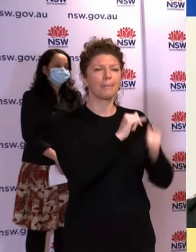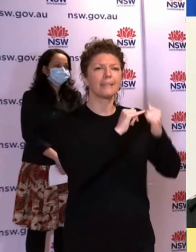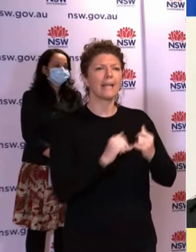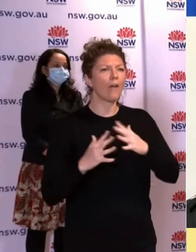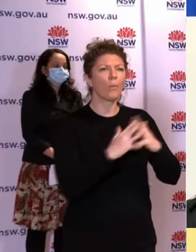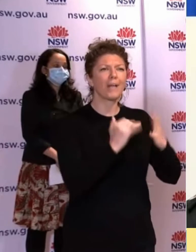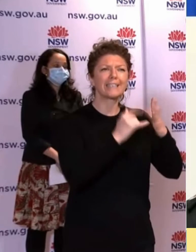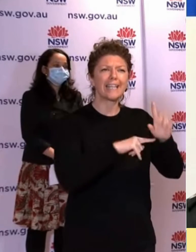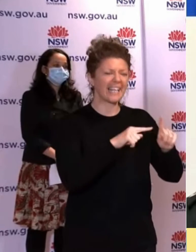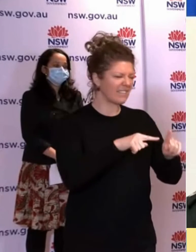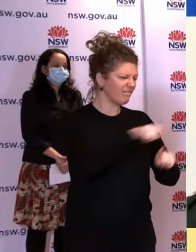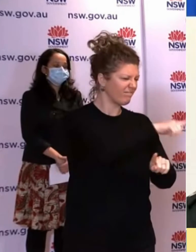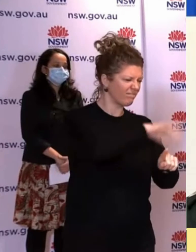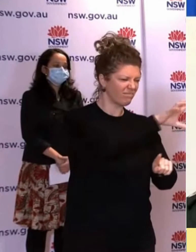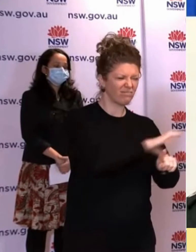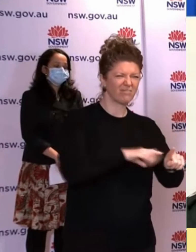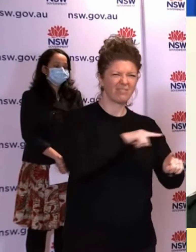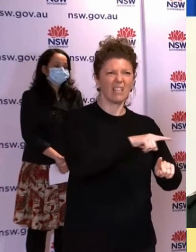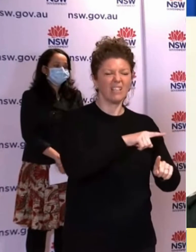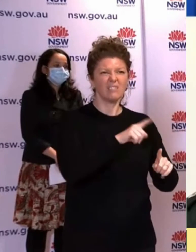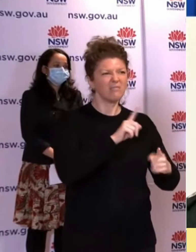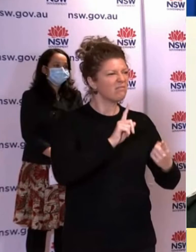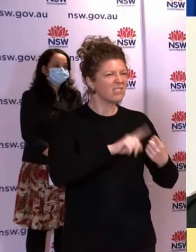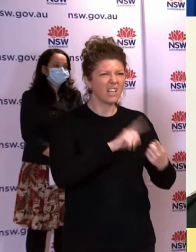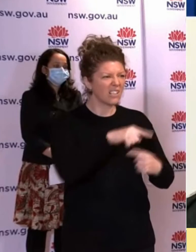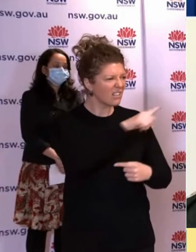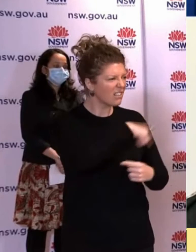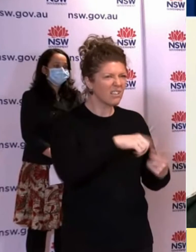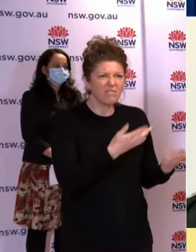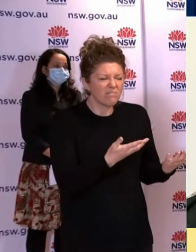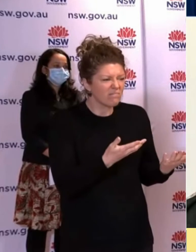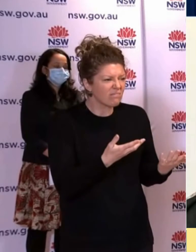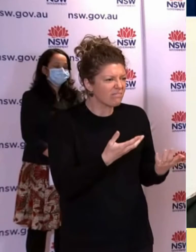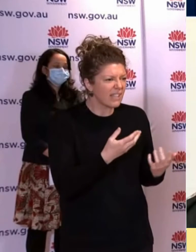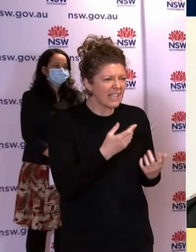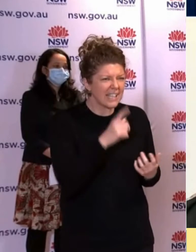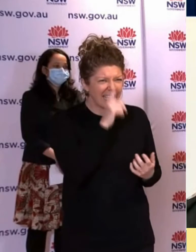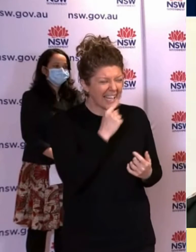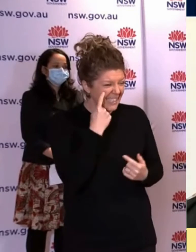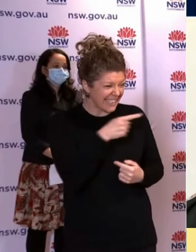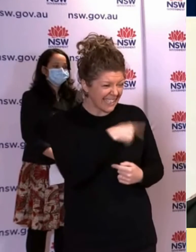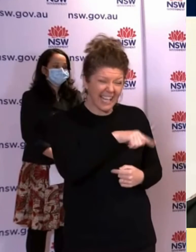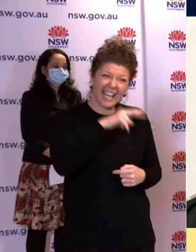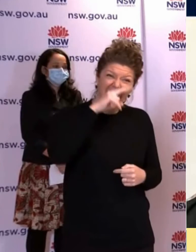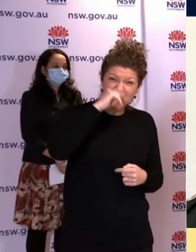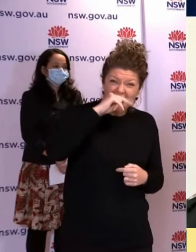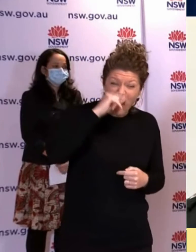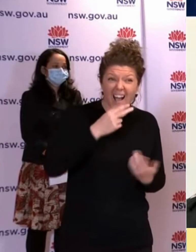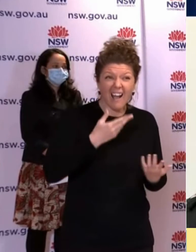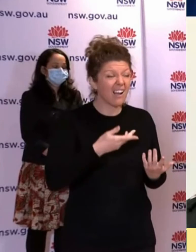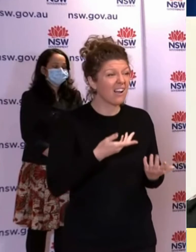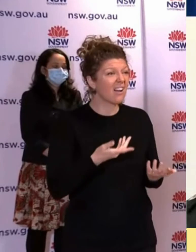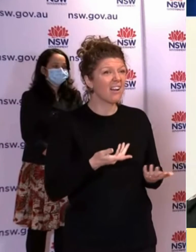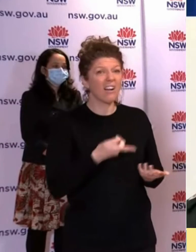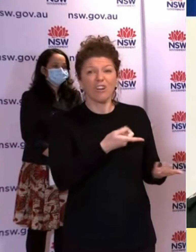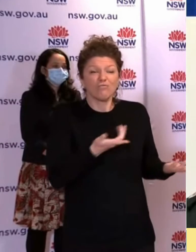western Sydney, that there is still a desire, an absoluteness around young people, young men wanting